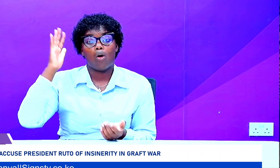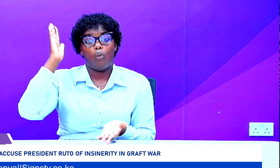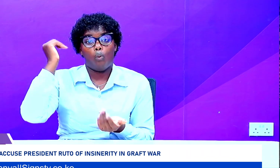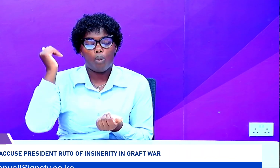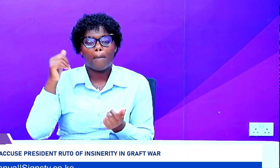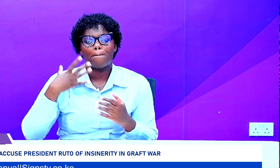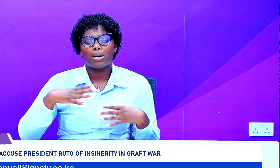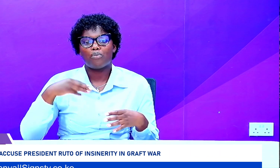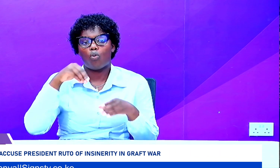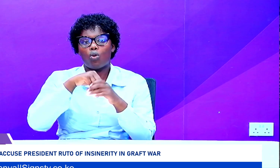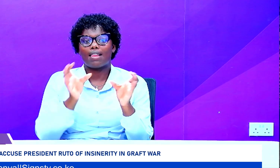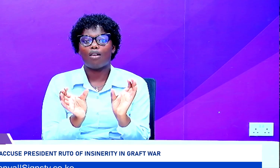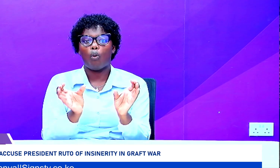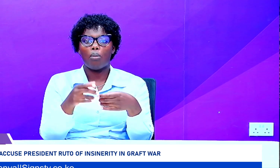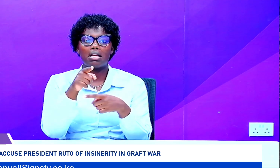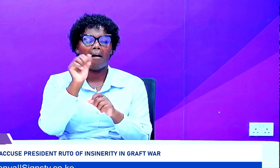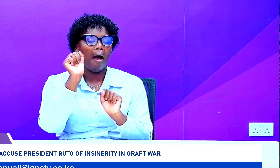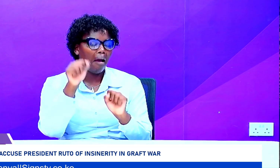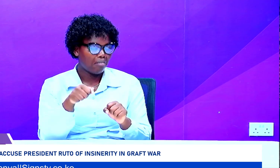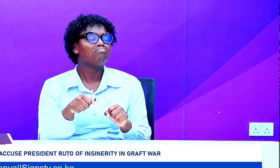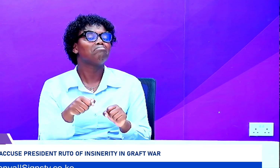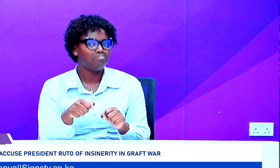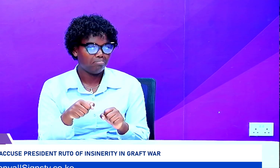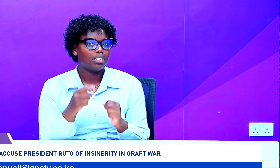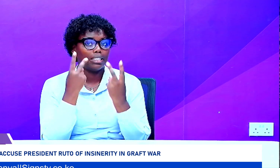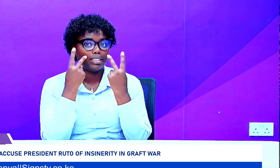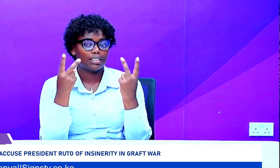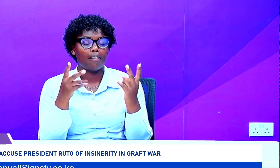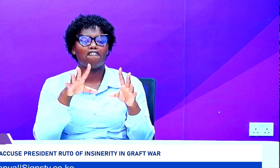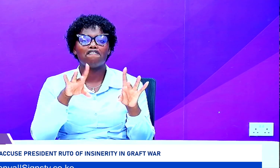And in that news item, we've seen that men are